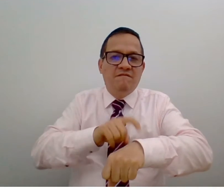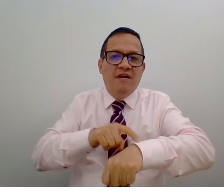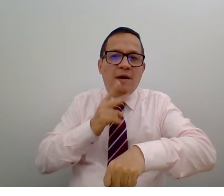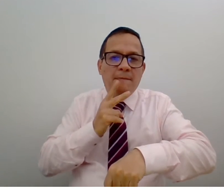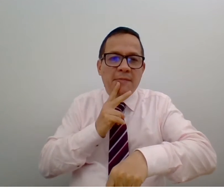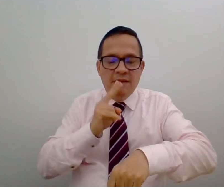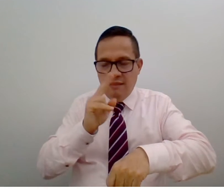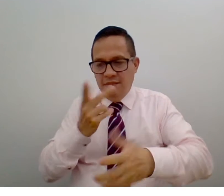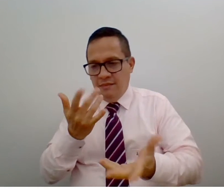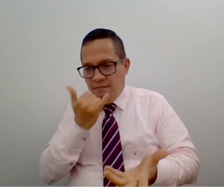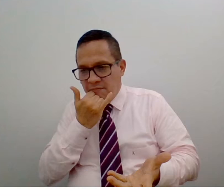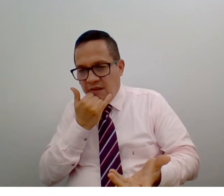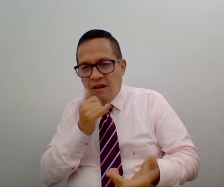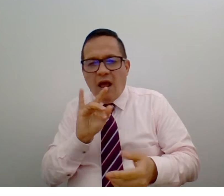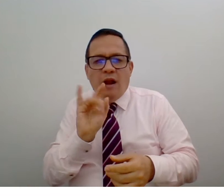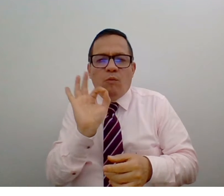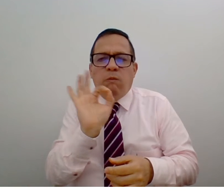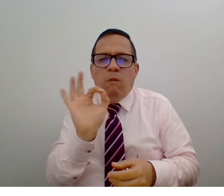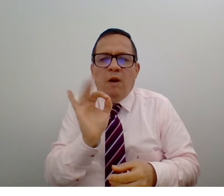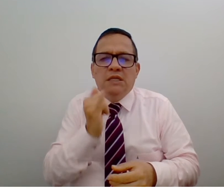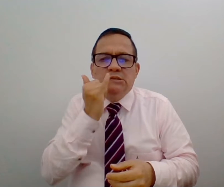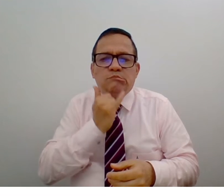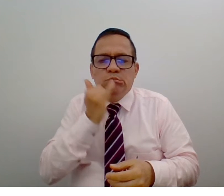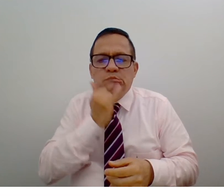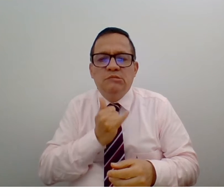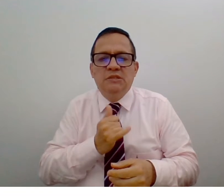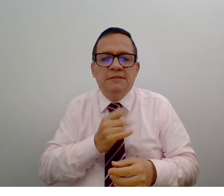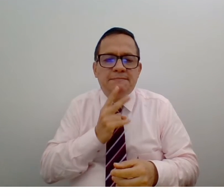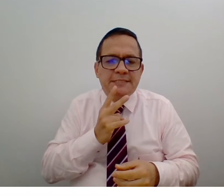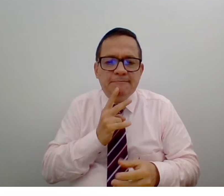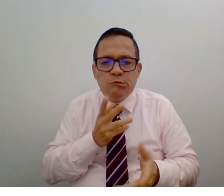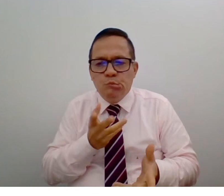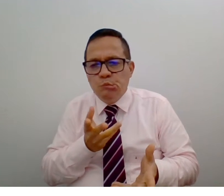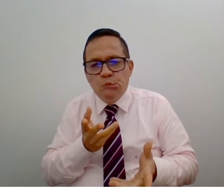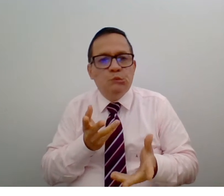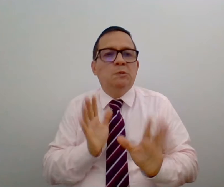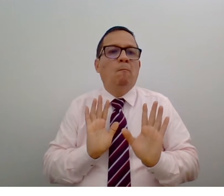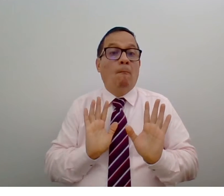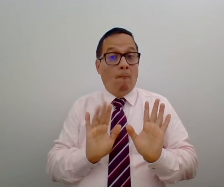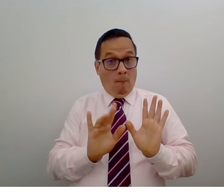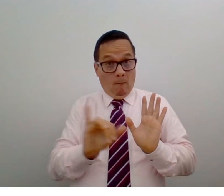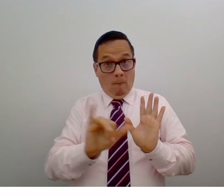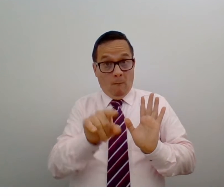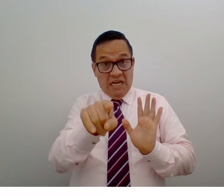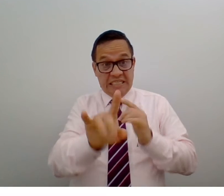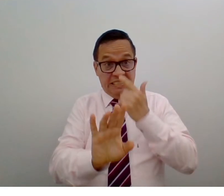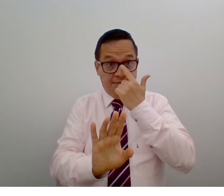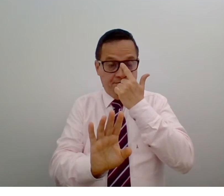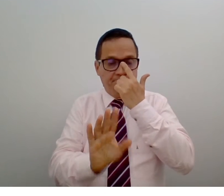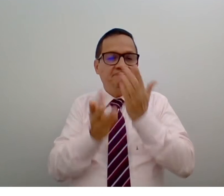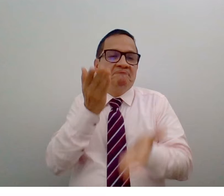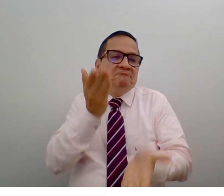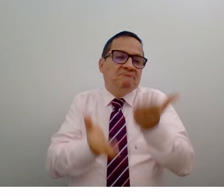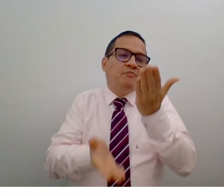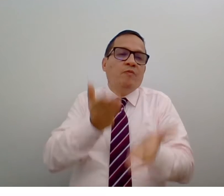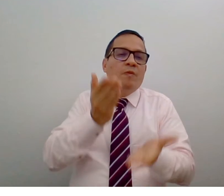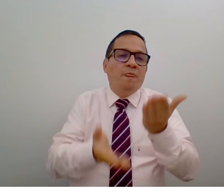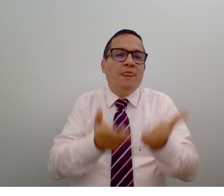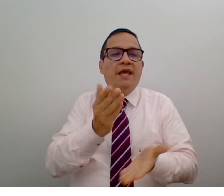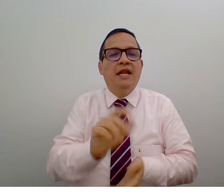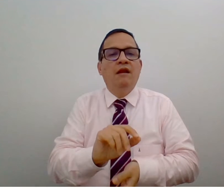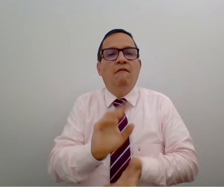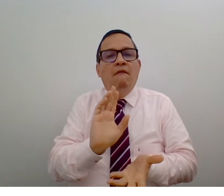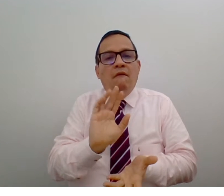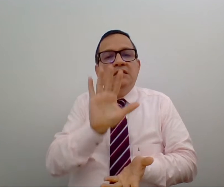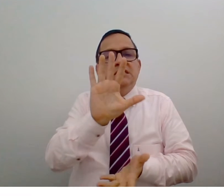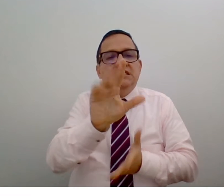makes minor errors of verbs' conjugation. If your work is at this level, you can get